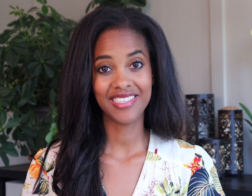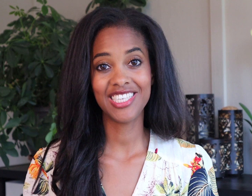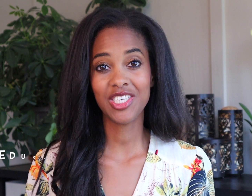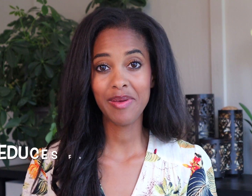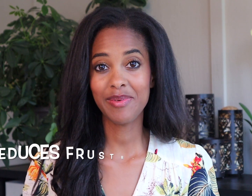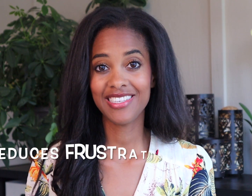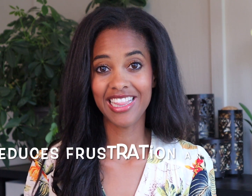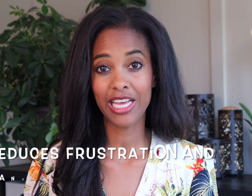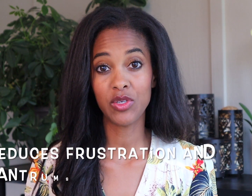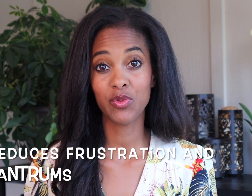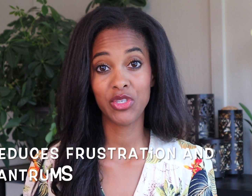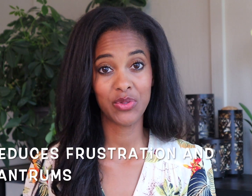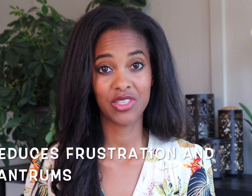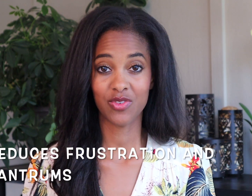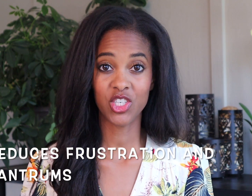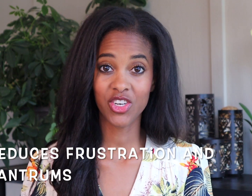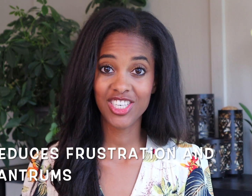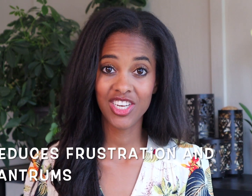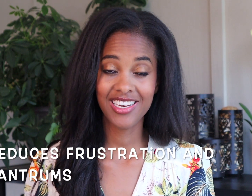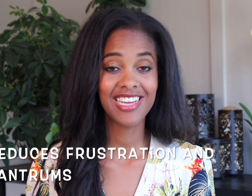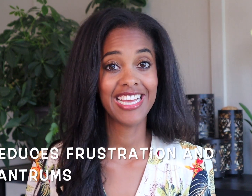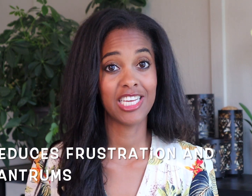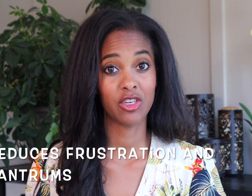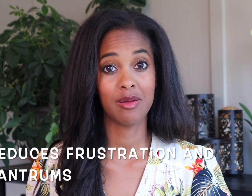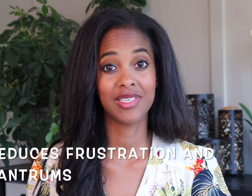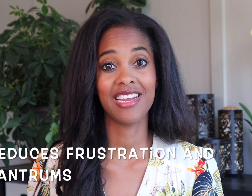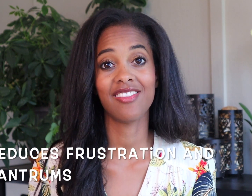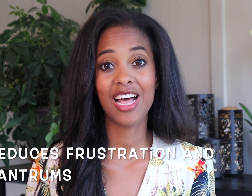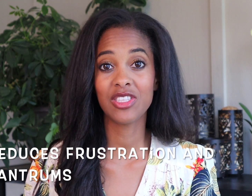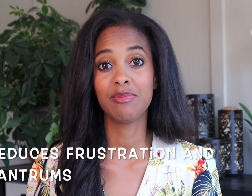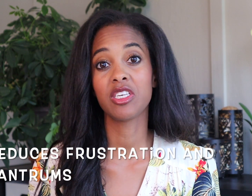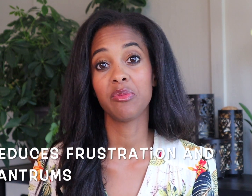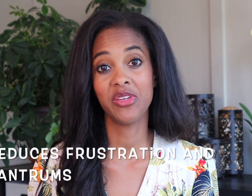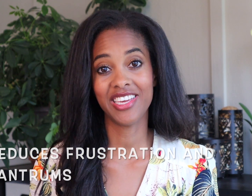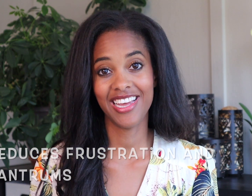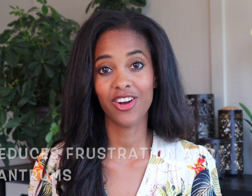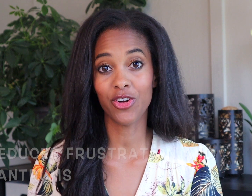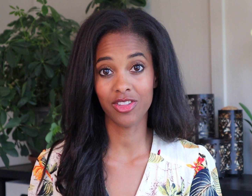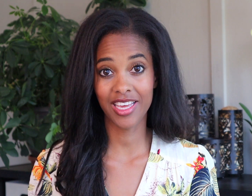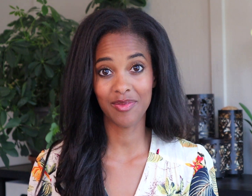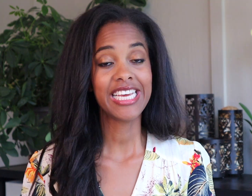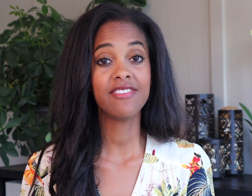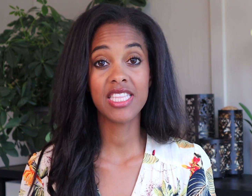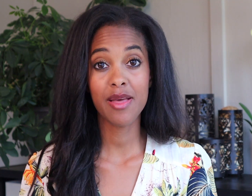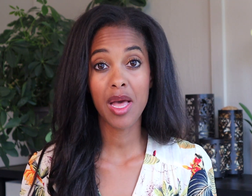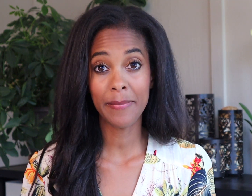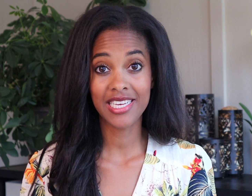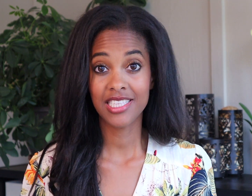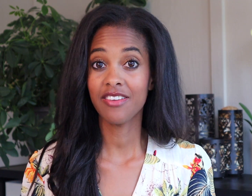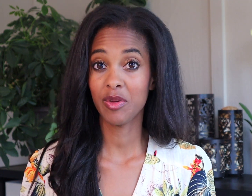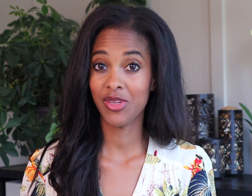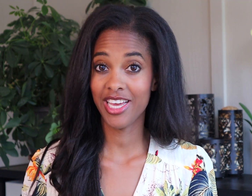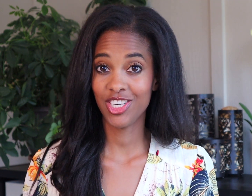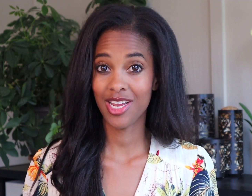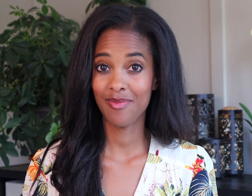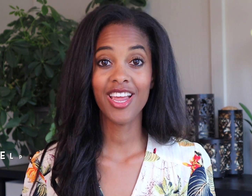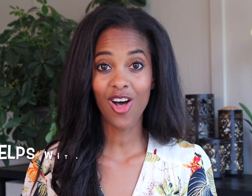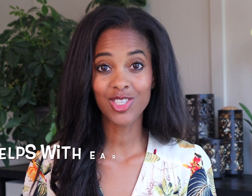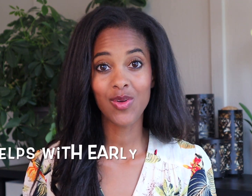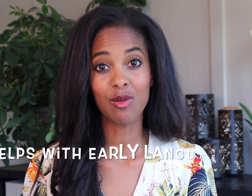Teaching baby sign language reduces frustration and tantrums and allows them to communicate early. It gives them a means of communication. It also helps with